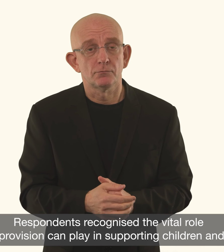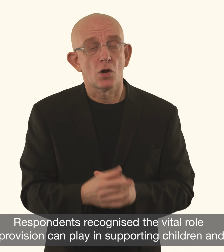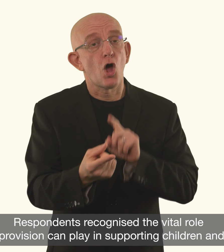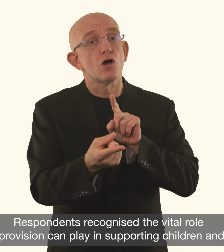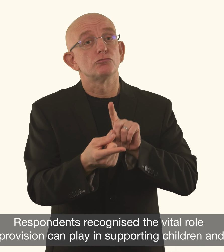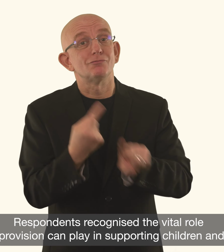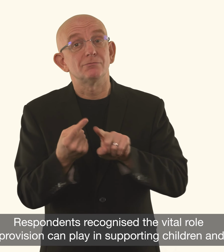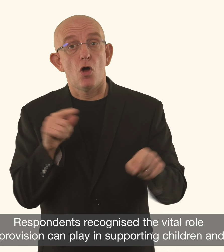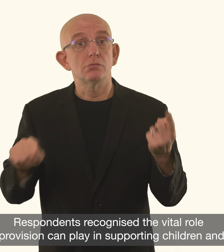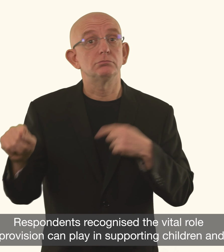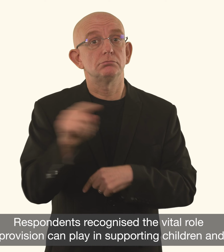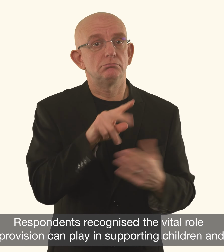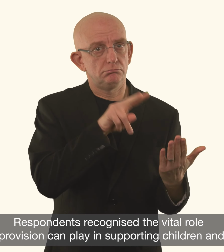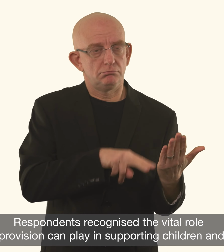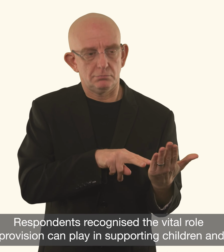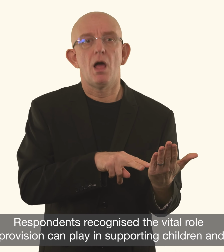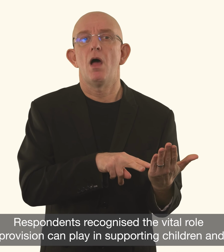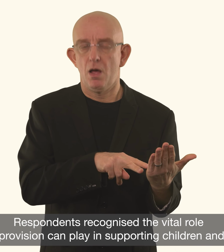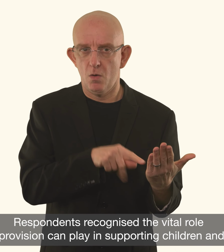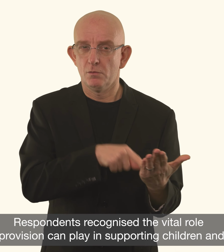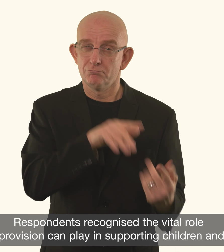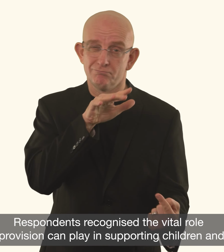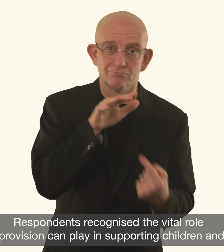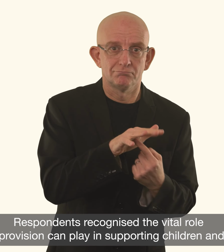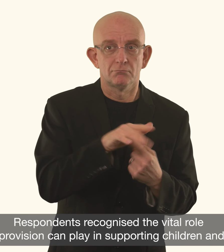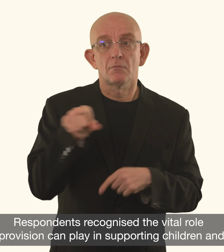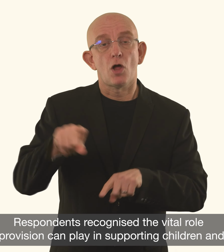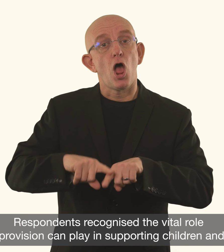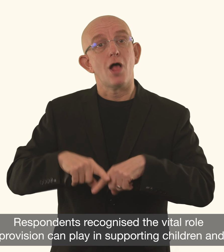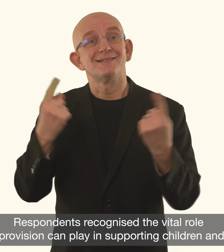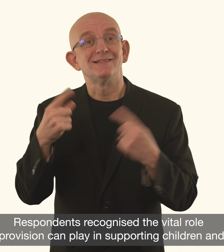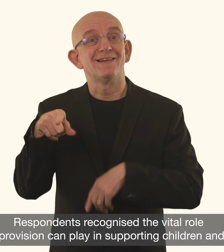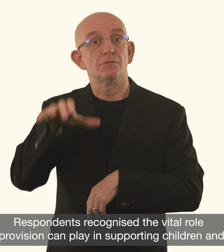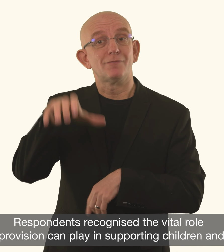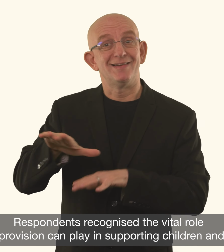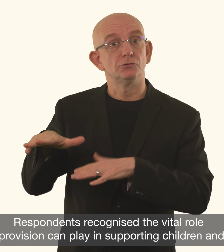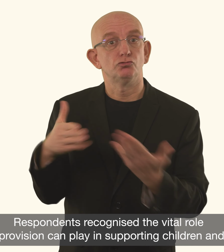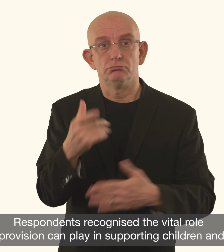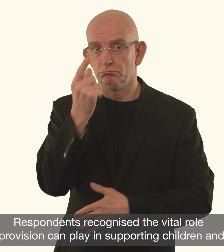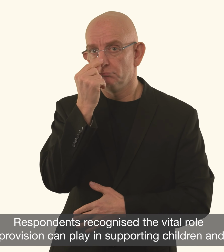Respondents recognise the vital role that alternative provision can play in supporting children and young people.